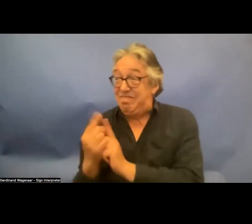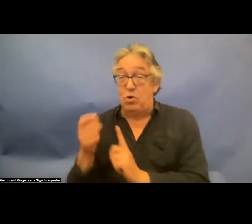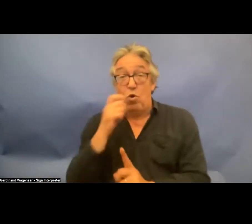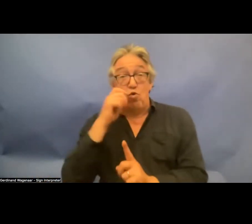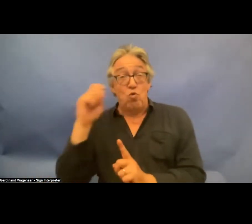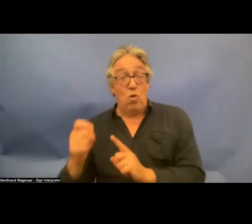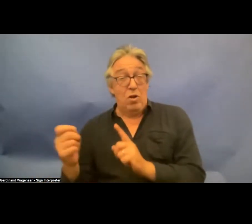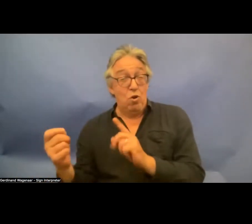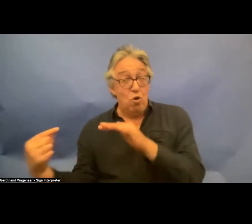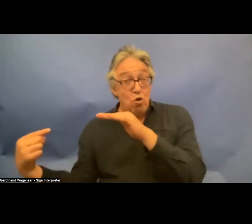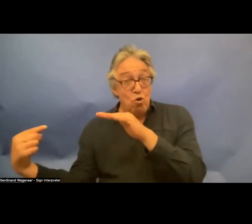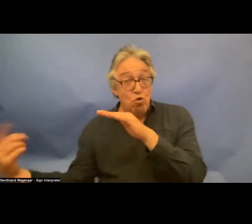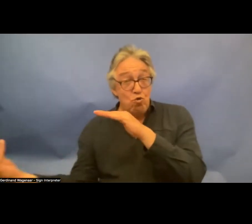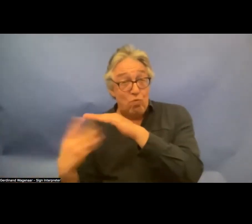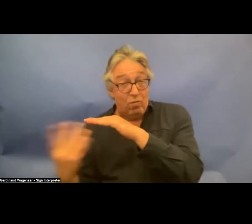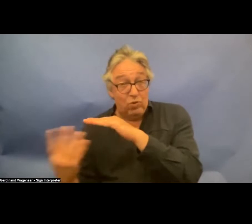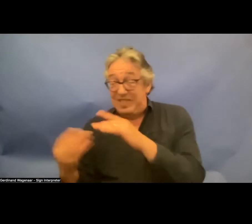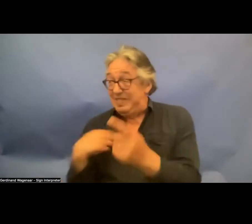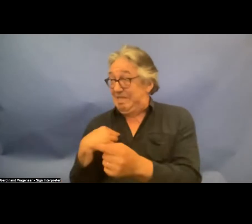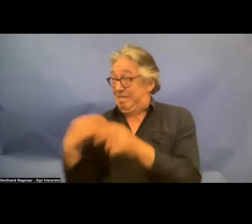hostel. So